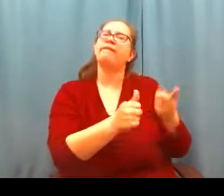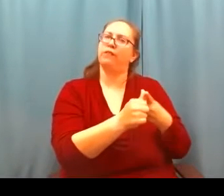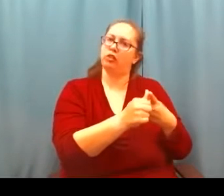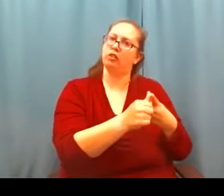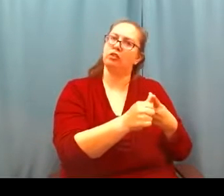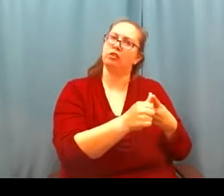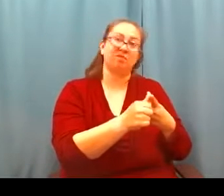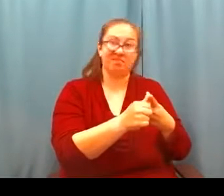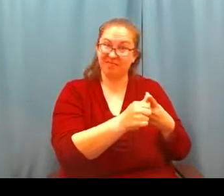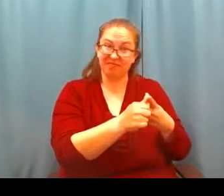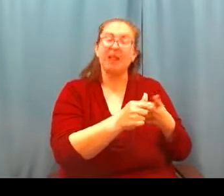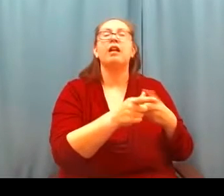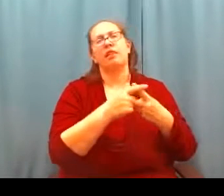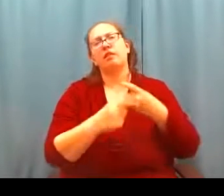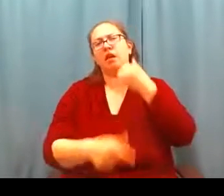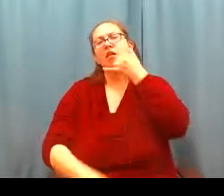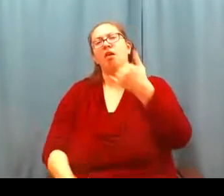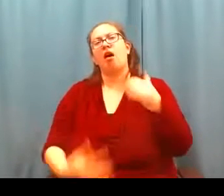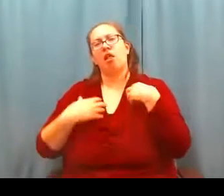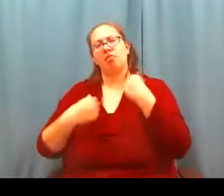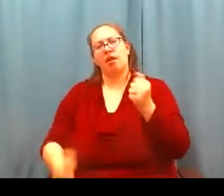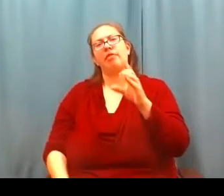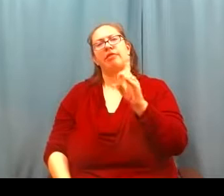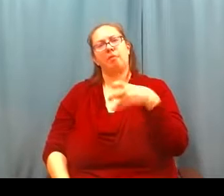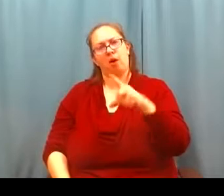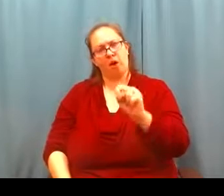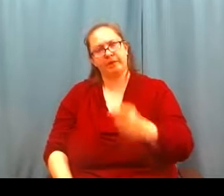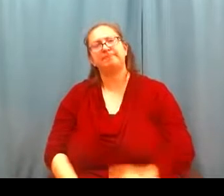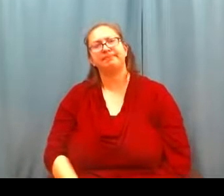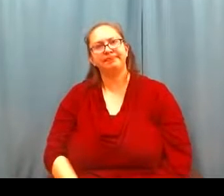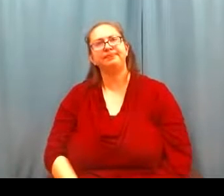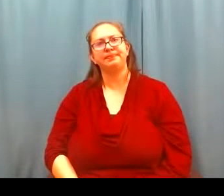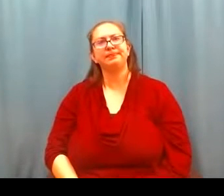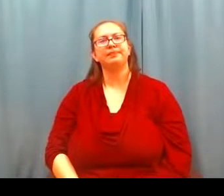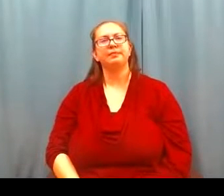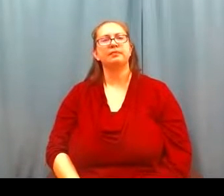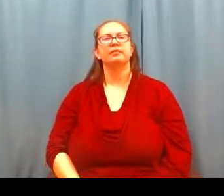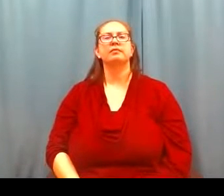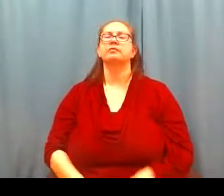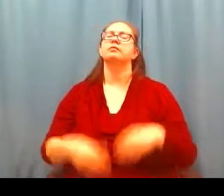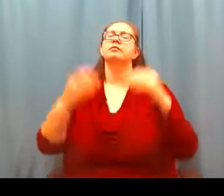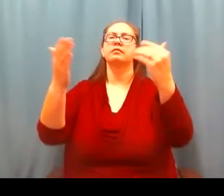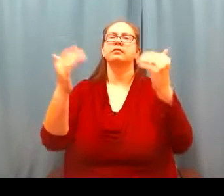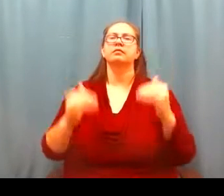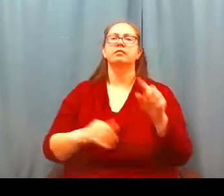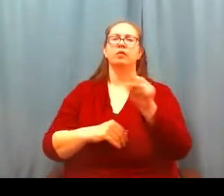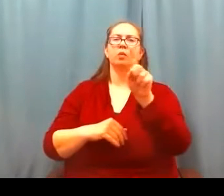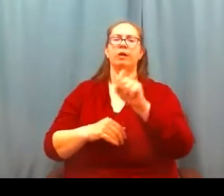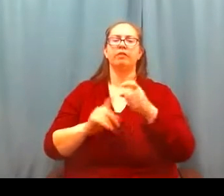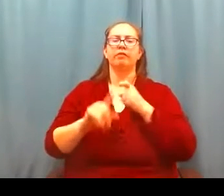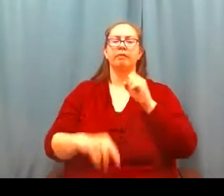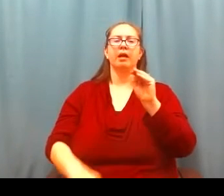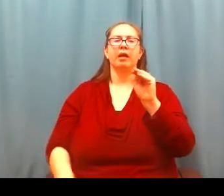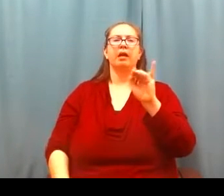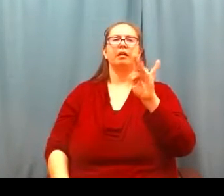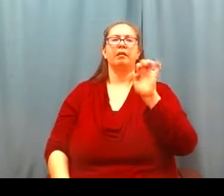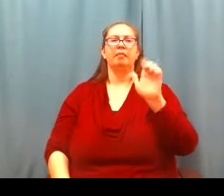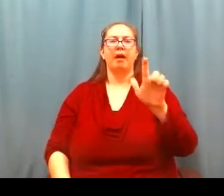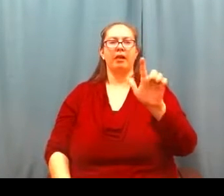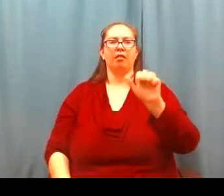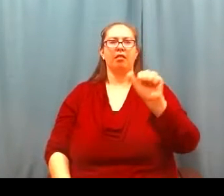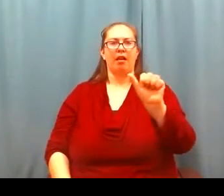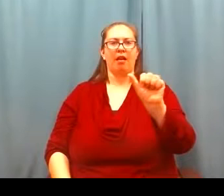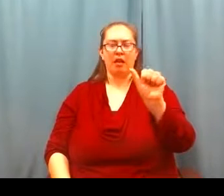Thank you very much. Next, Mayor, we have a question from Michael A. Michael's question is, will the city